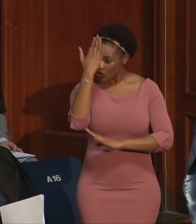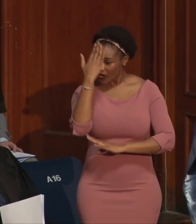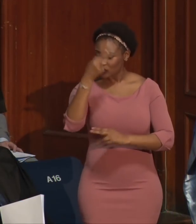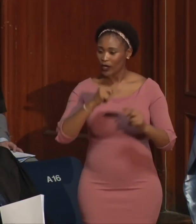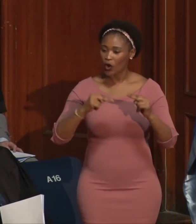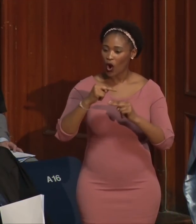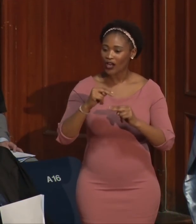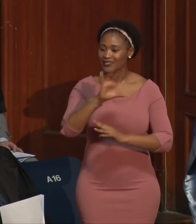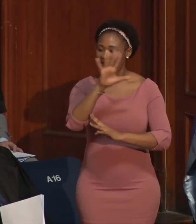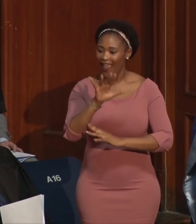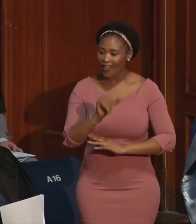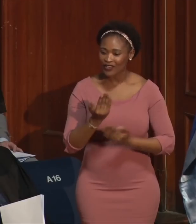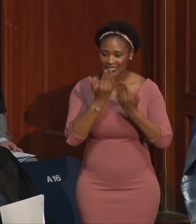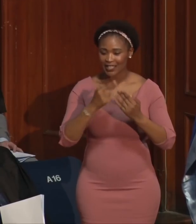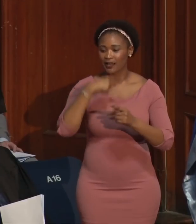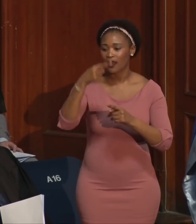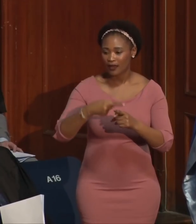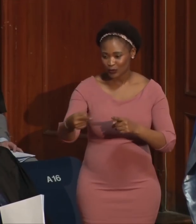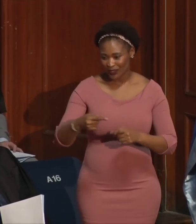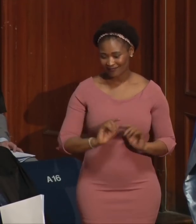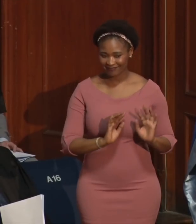in African studies next week.